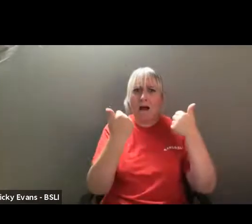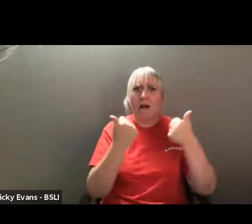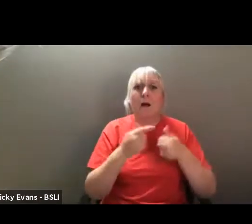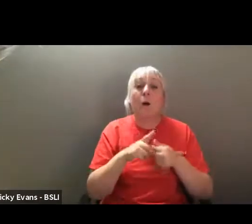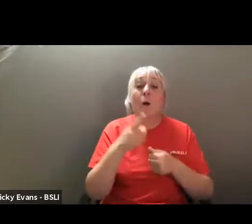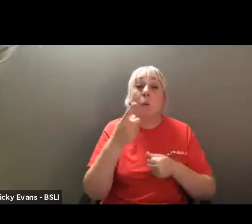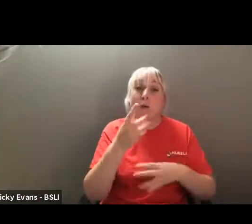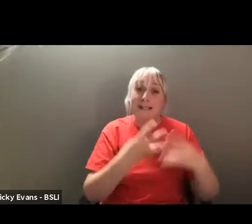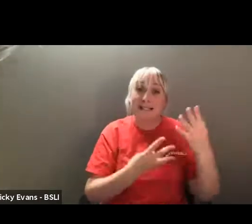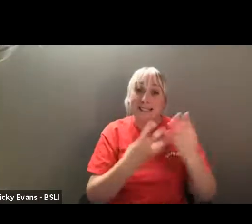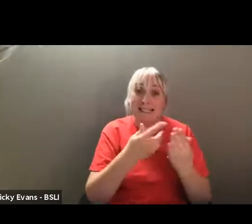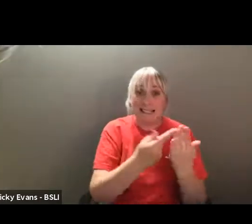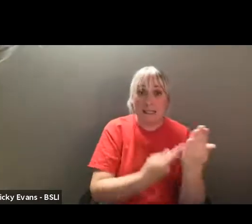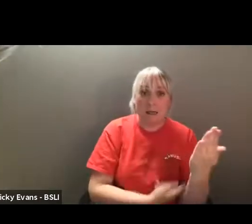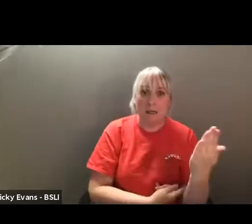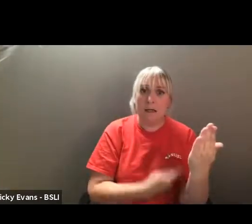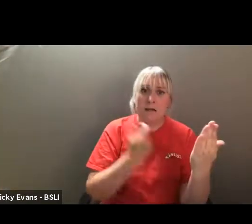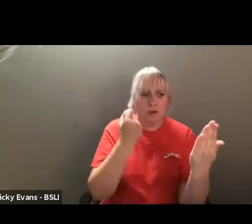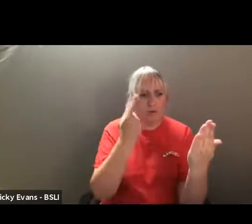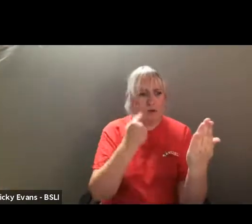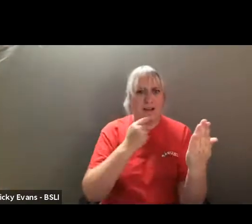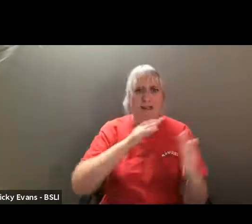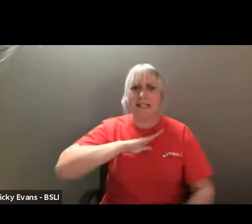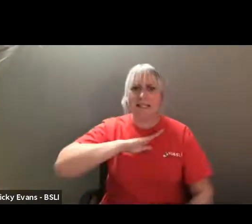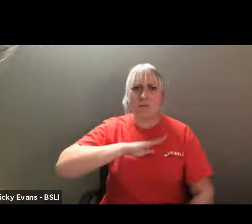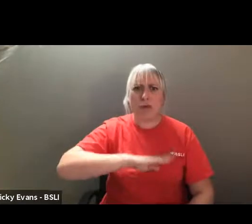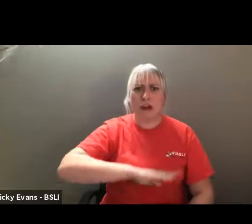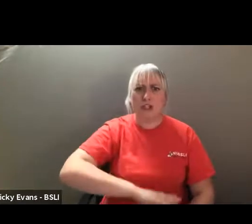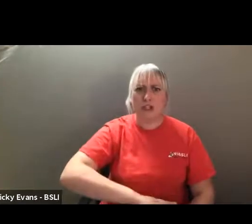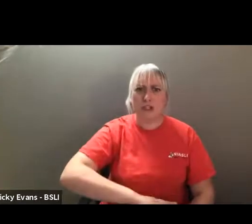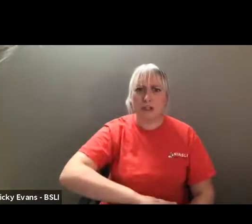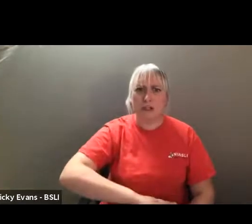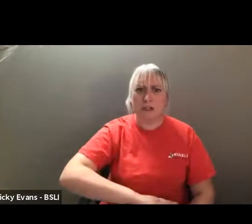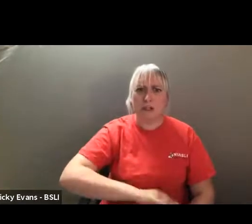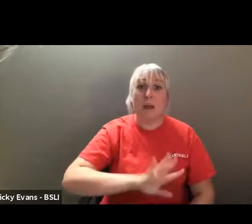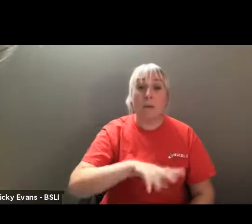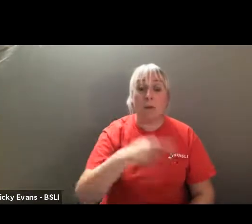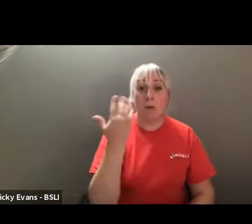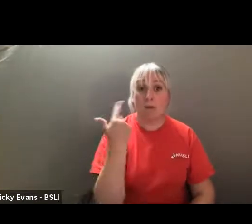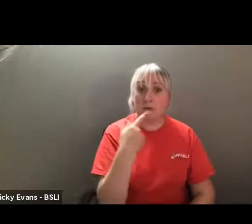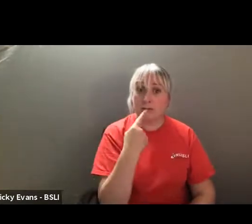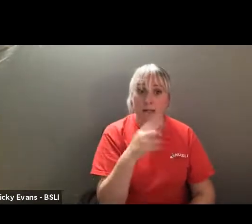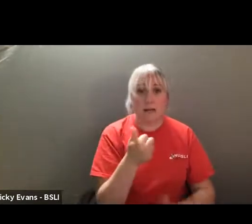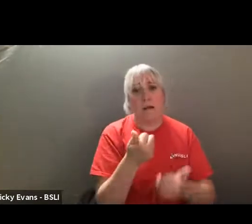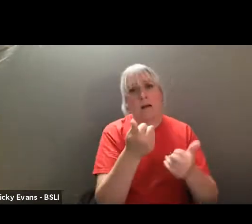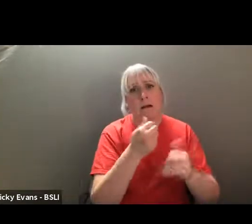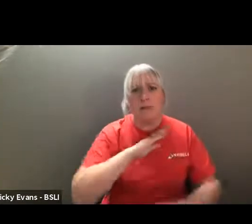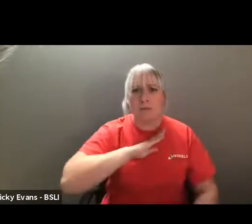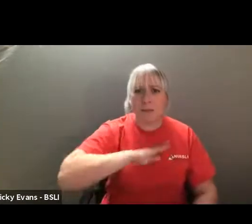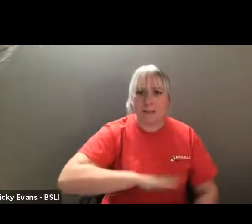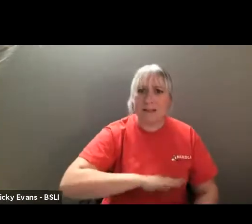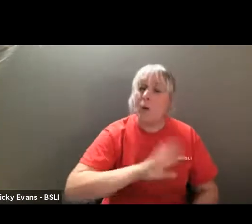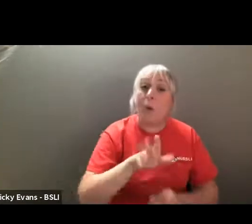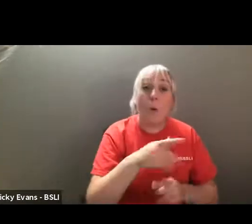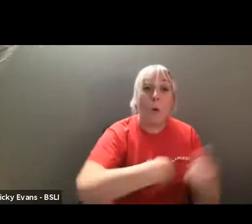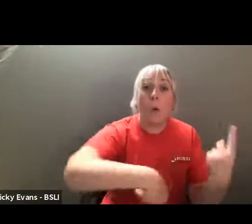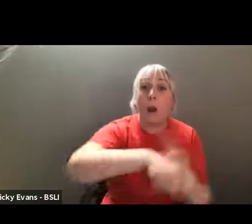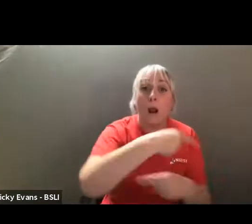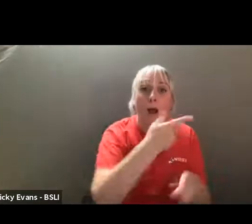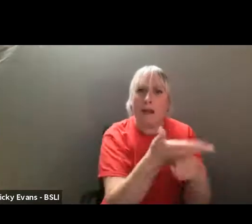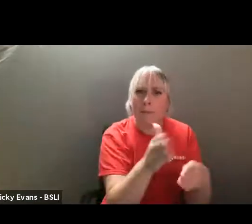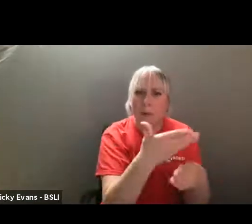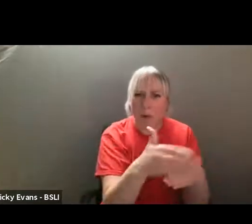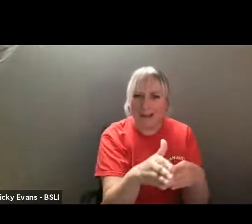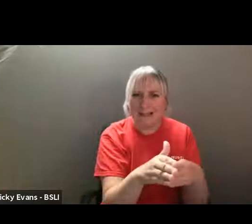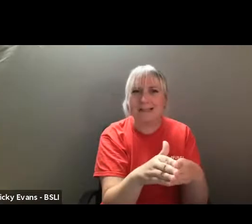was depression. The percentage of people who said that they were depressed, and remember, these are all unemployed people where depression tends to be a